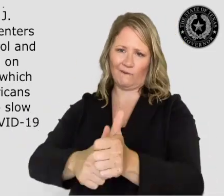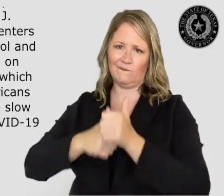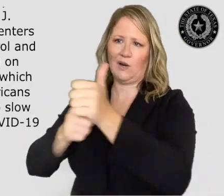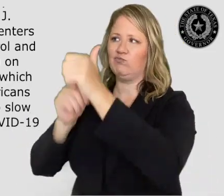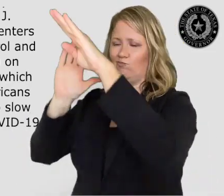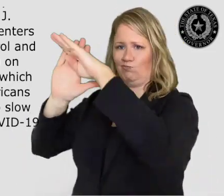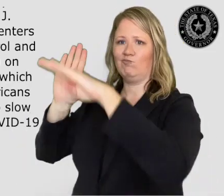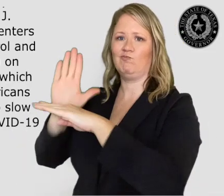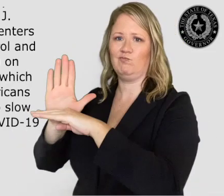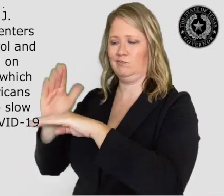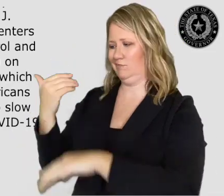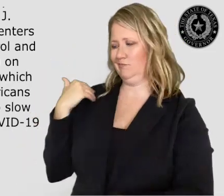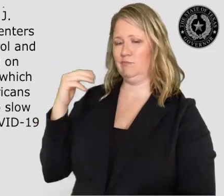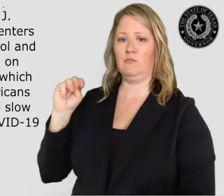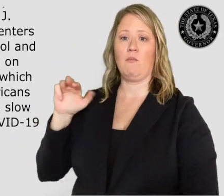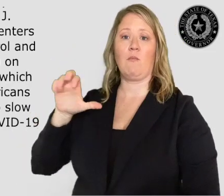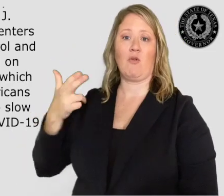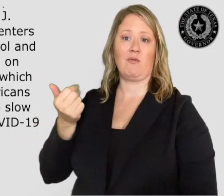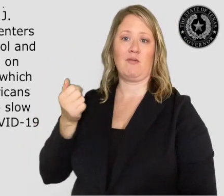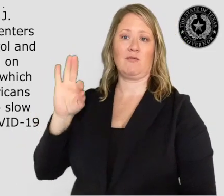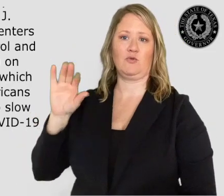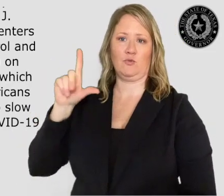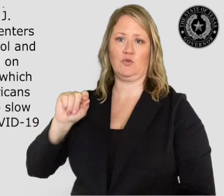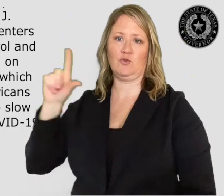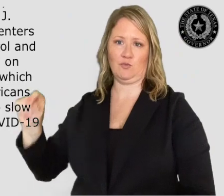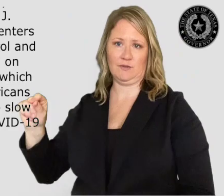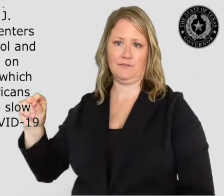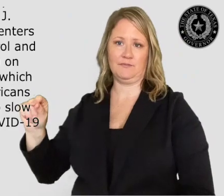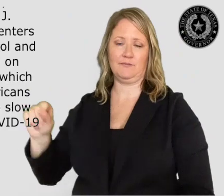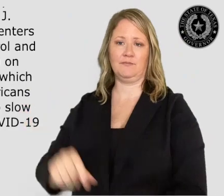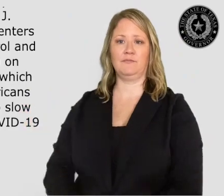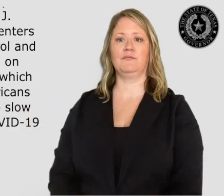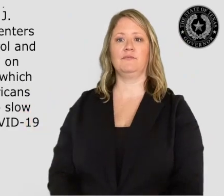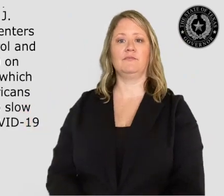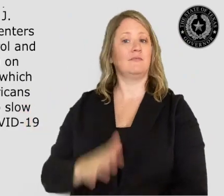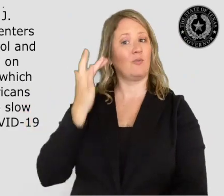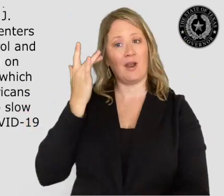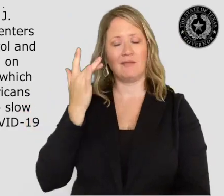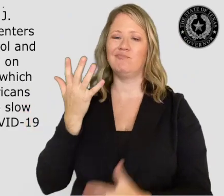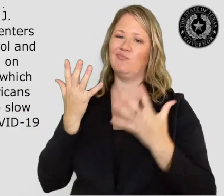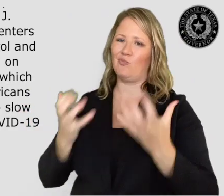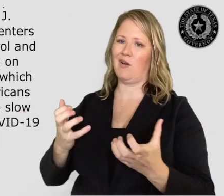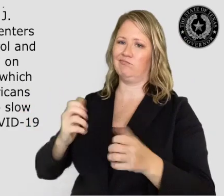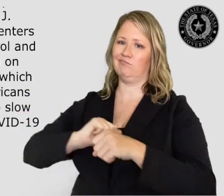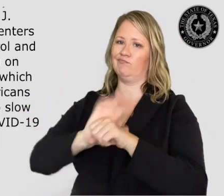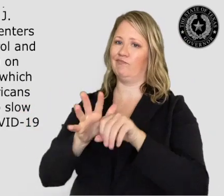of COVID-19 for 15 days, and